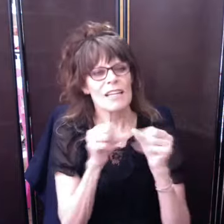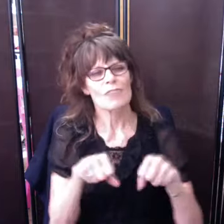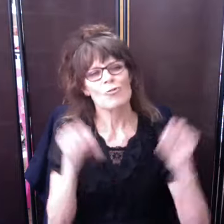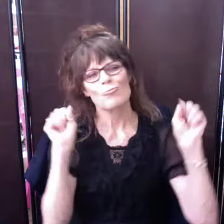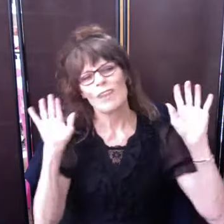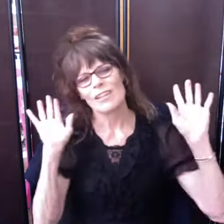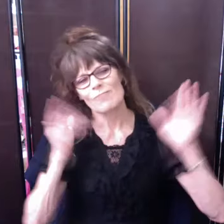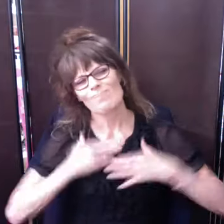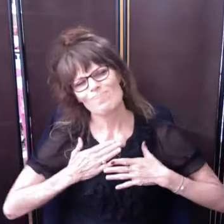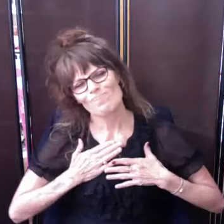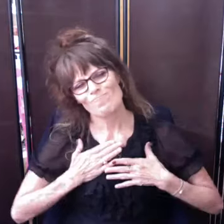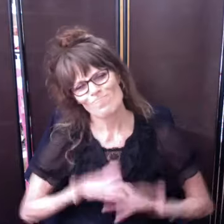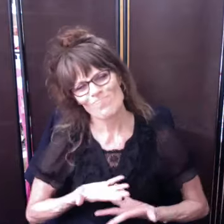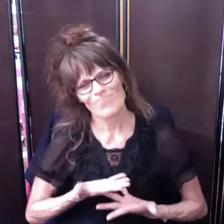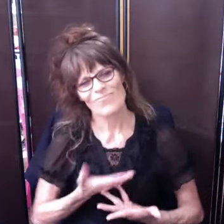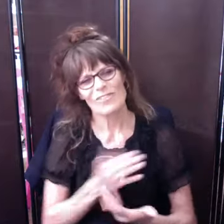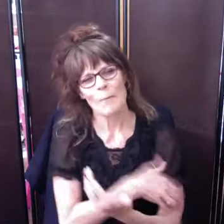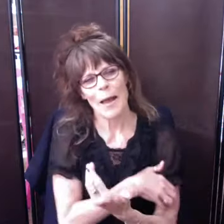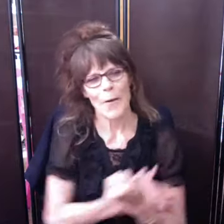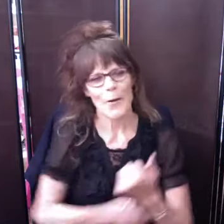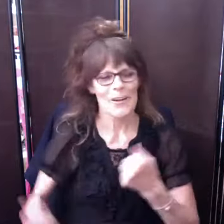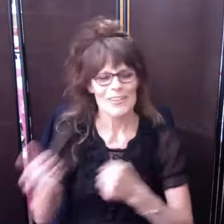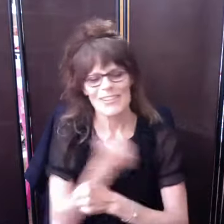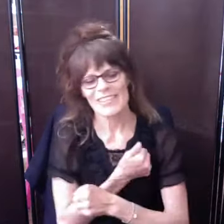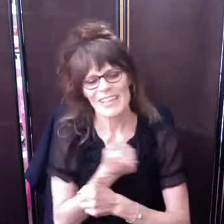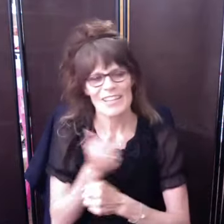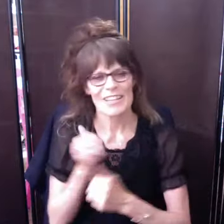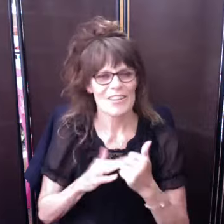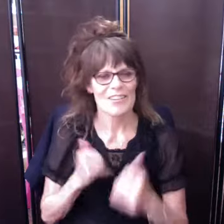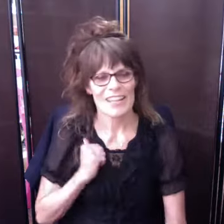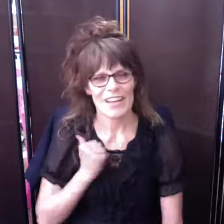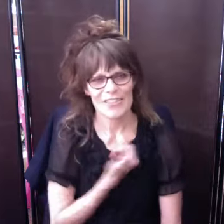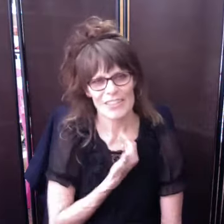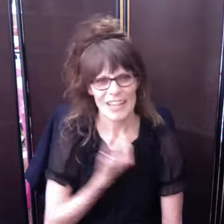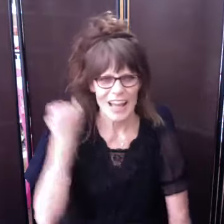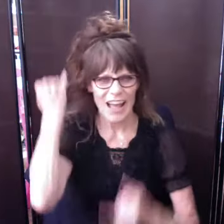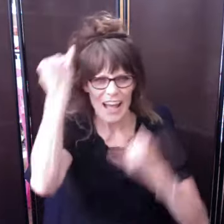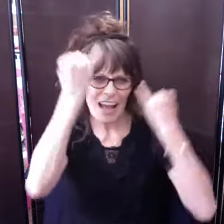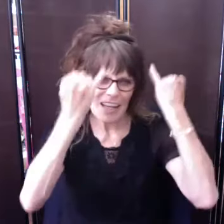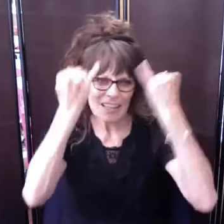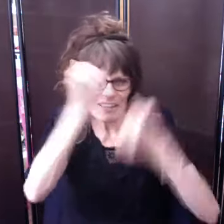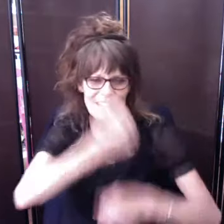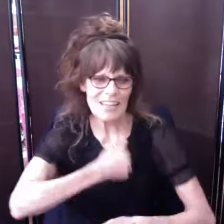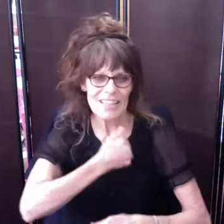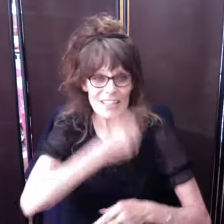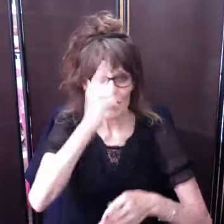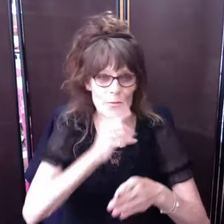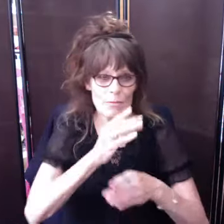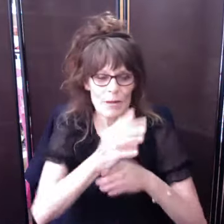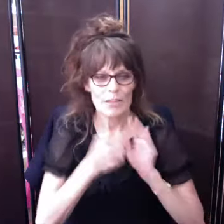themselves through the actions and the attitudes and the ideas that those sober AA members had been exhibiting to me, not what they'd shared